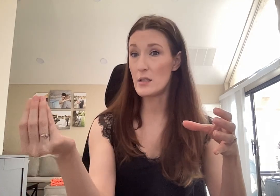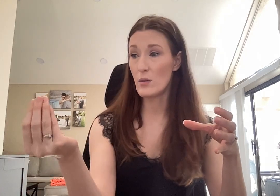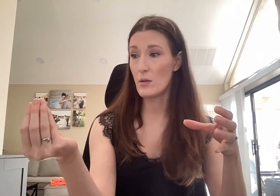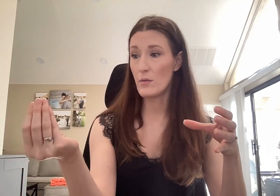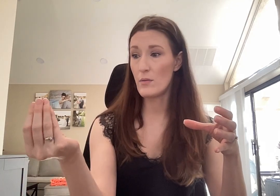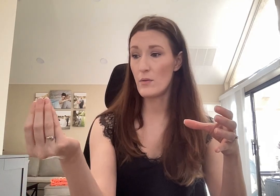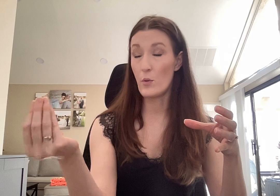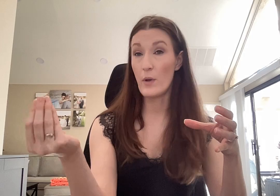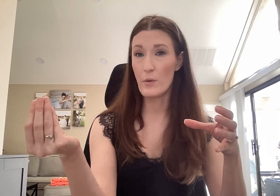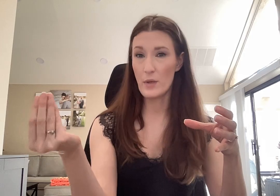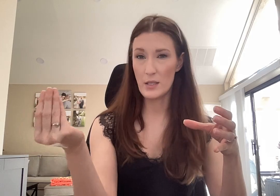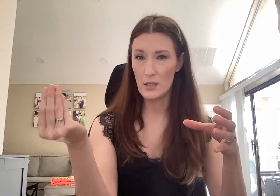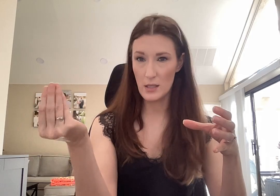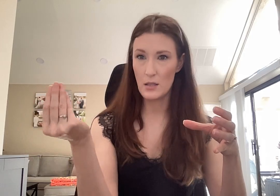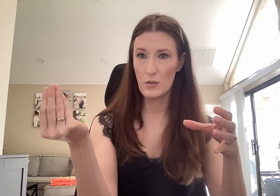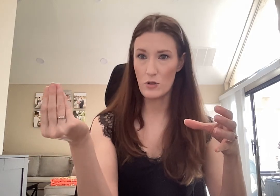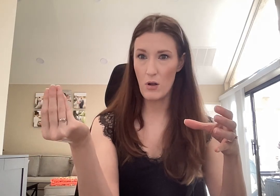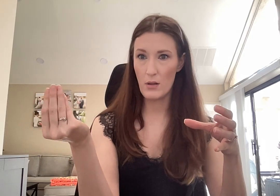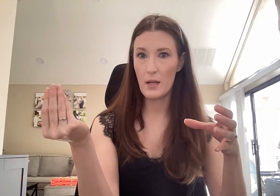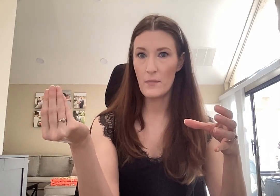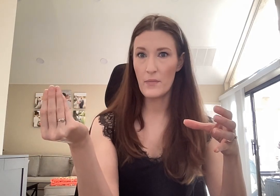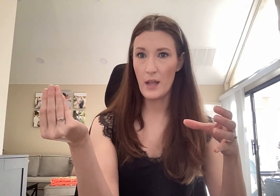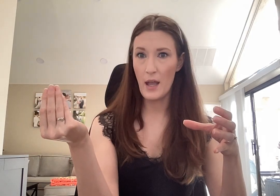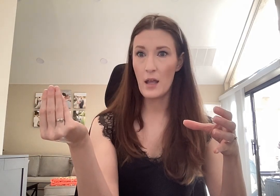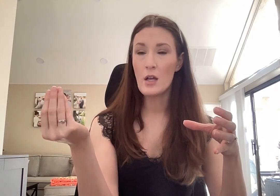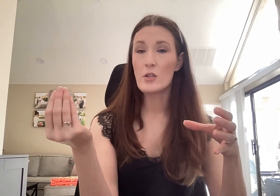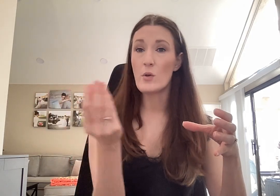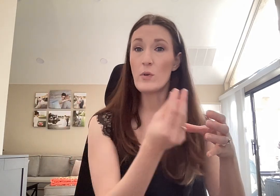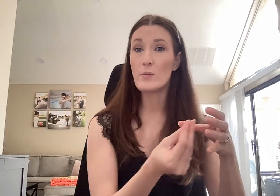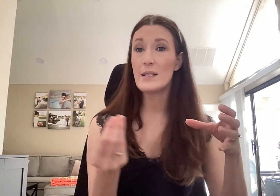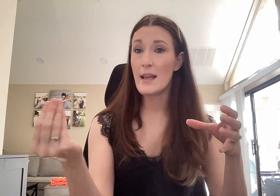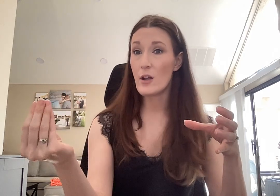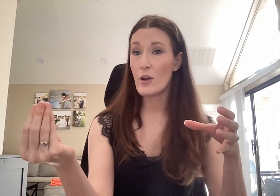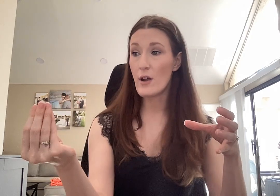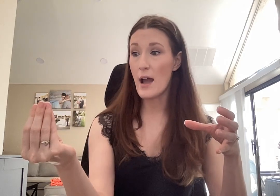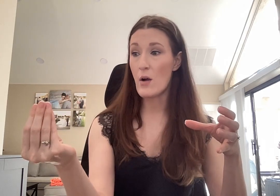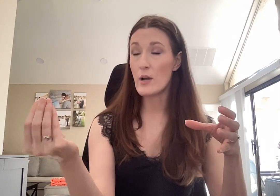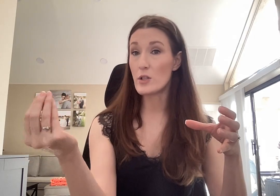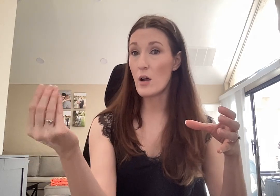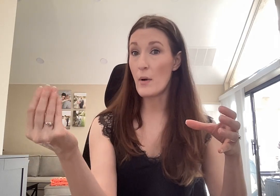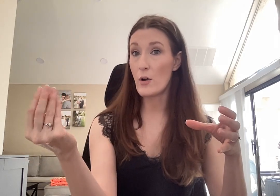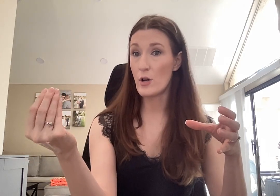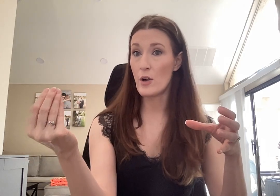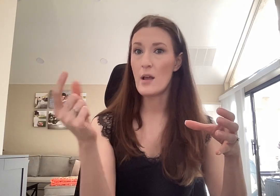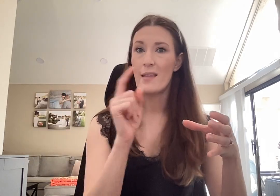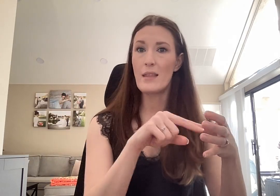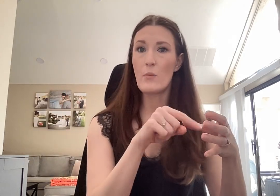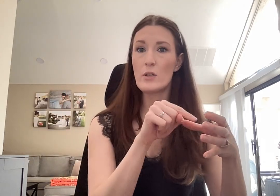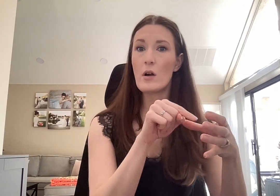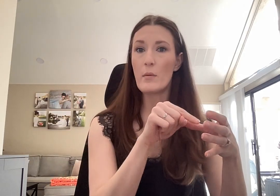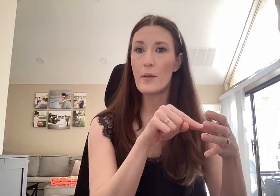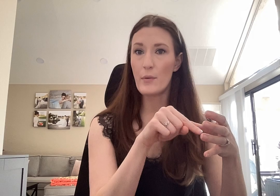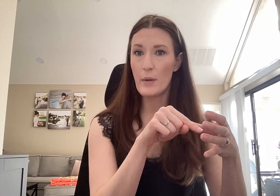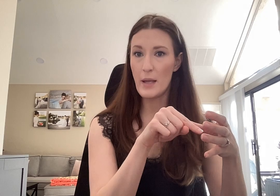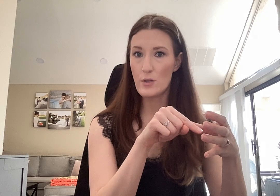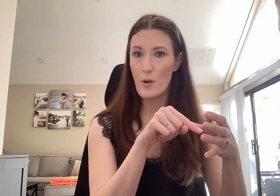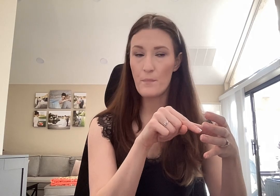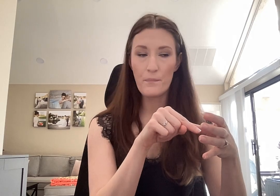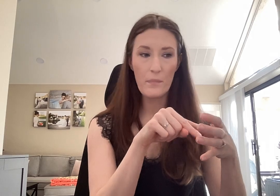the weird one that's addicted to chocolate. Okay, so once we take her out and talk about her, then we talk about the remainder.